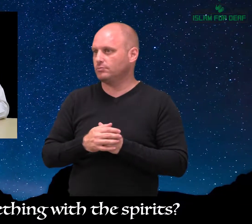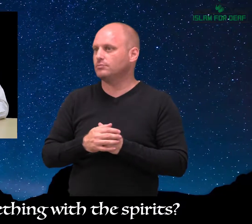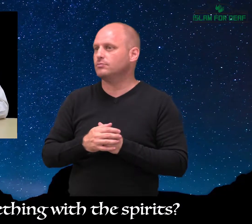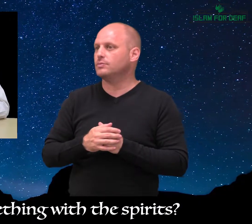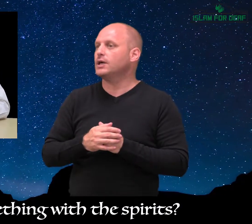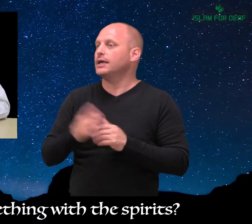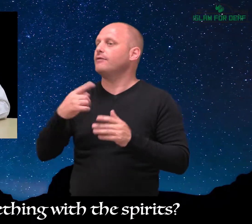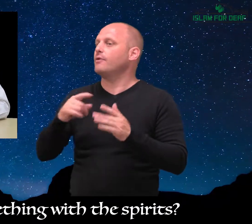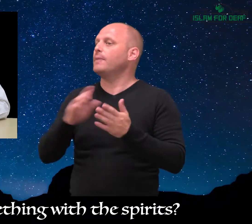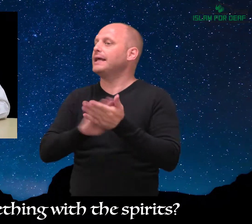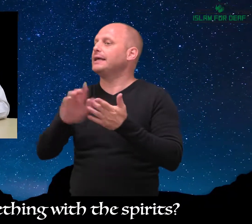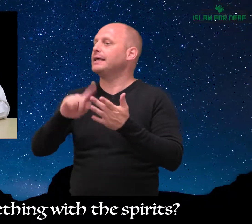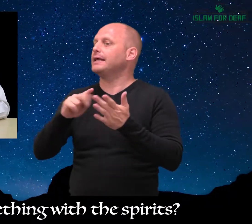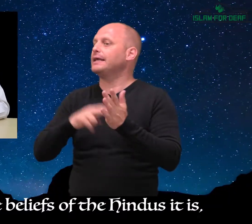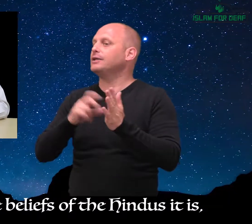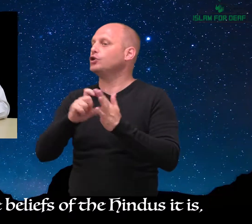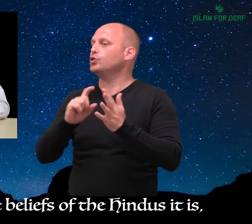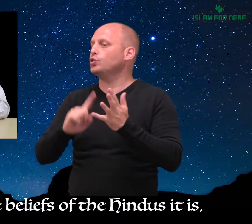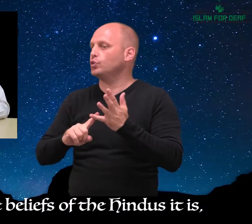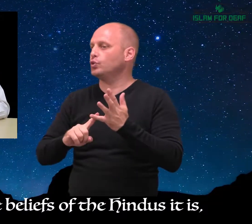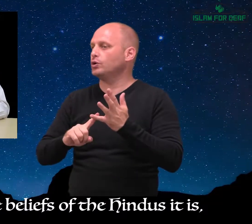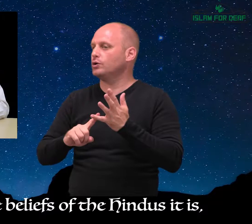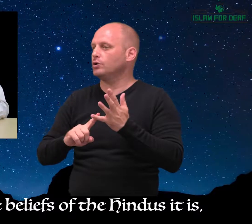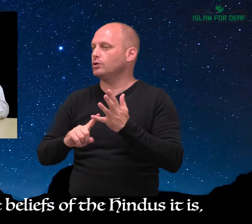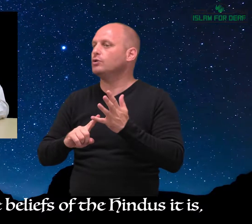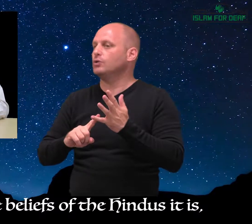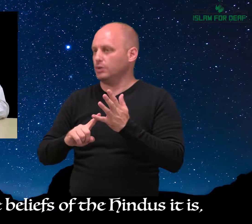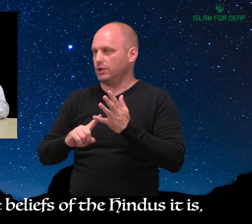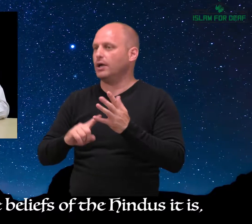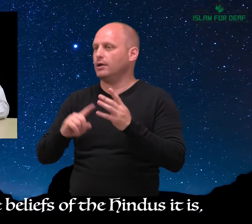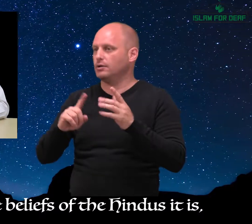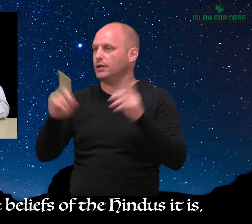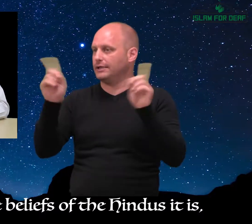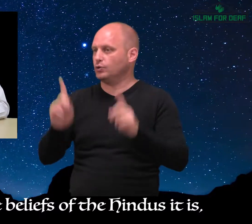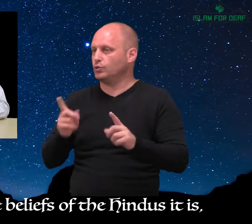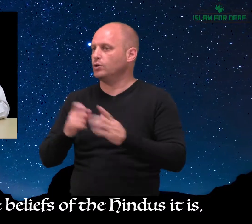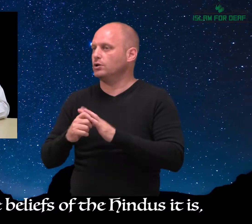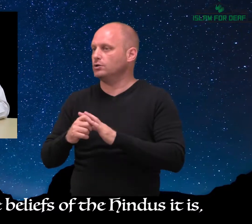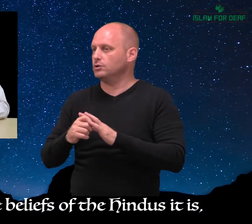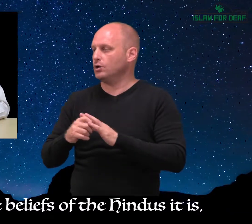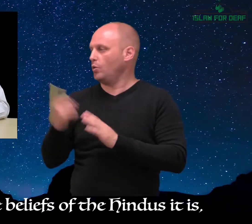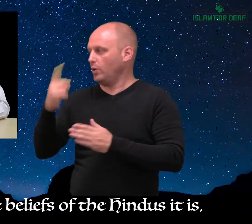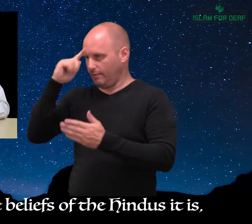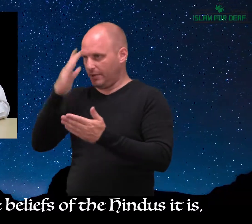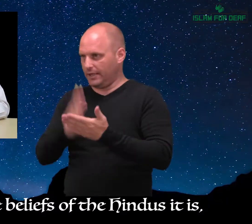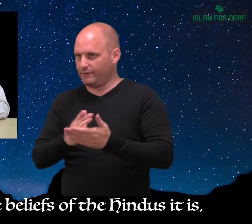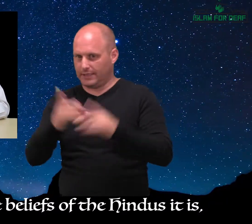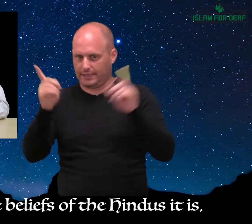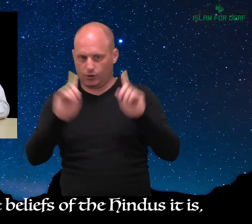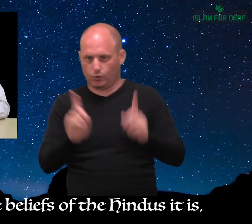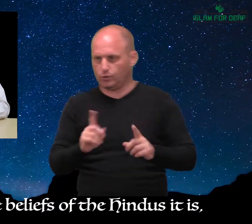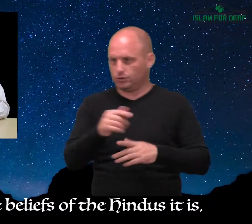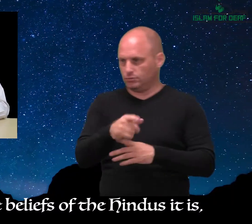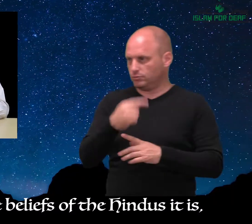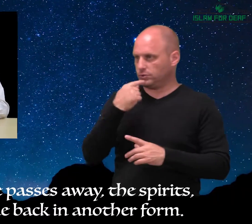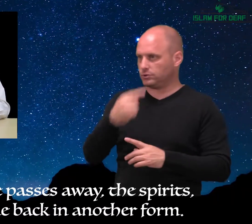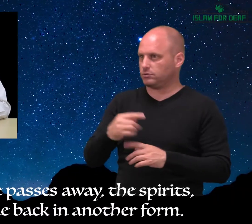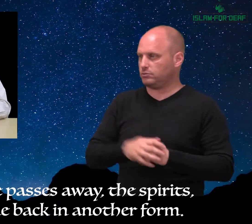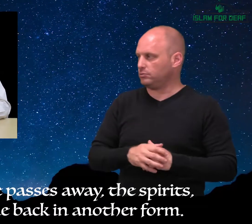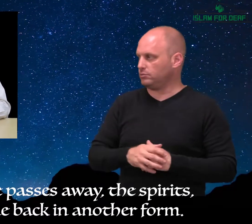do something with the spirits? It's kind of like, you know. I know, no, one of the beliefs of the Hindus is that, you know,